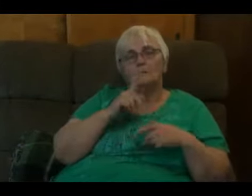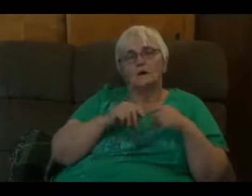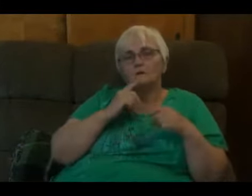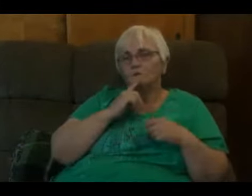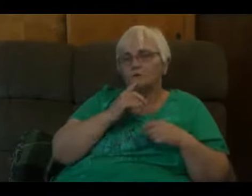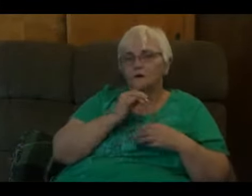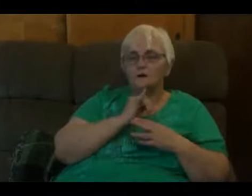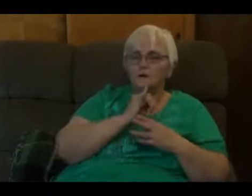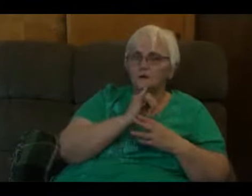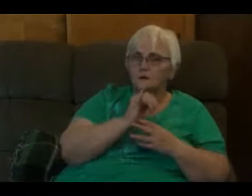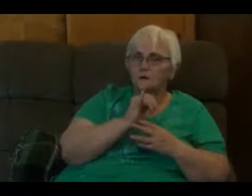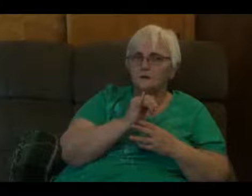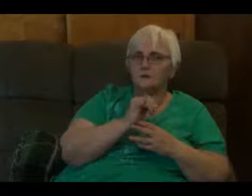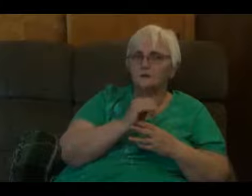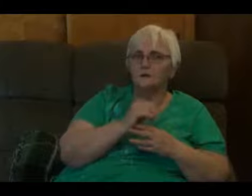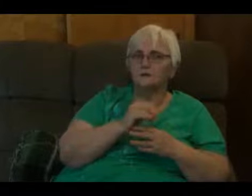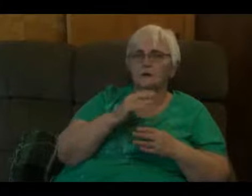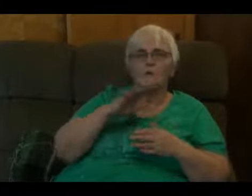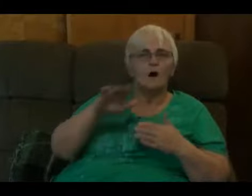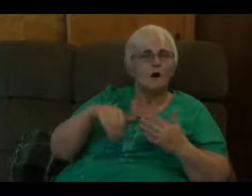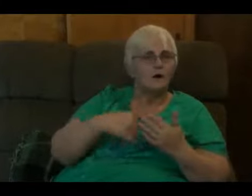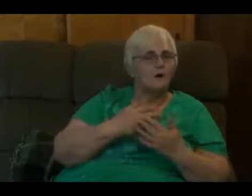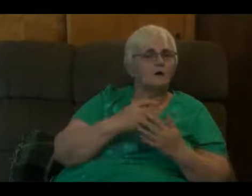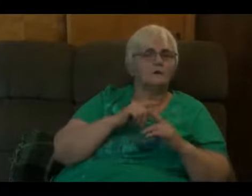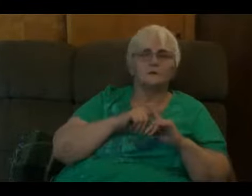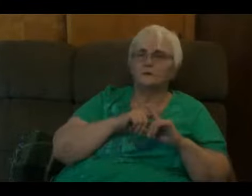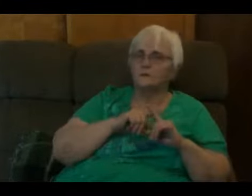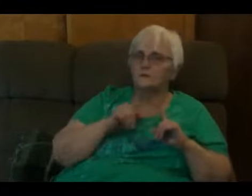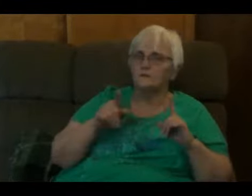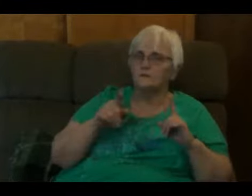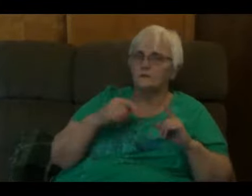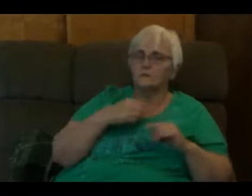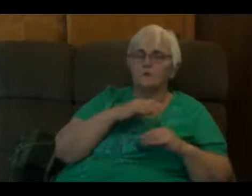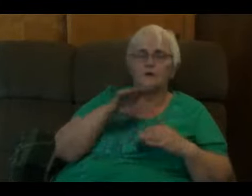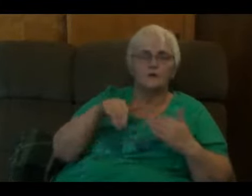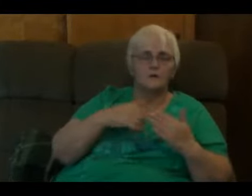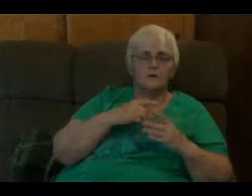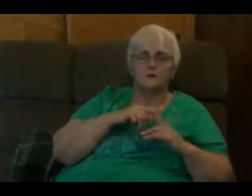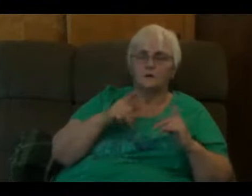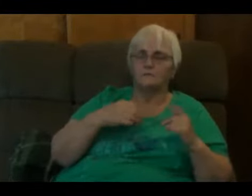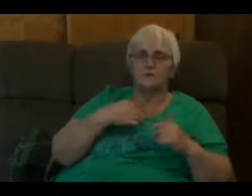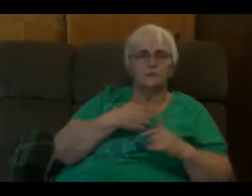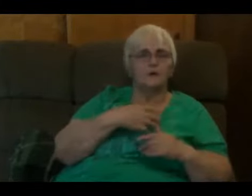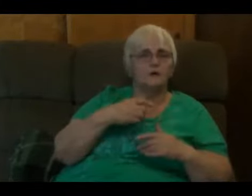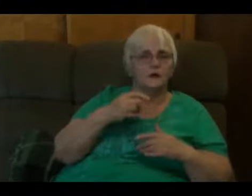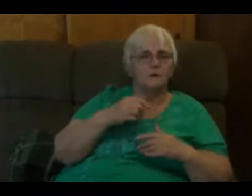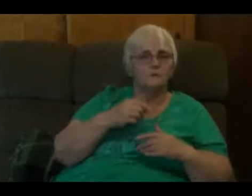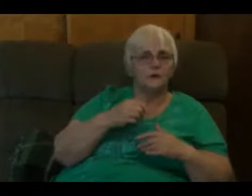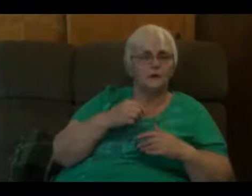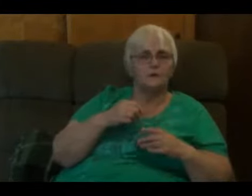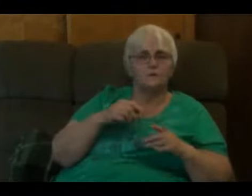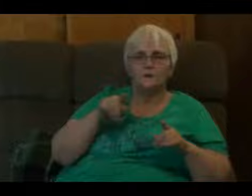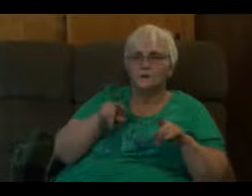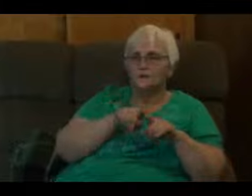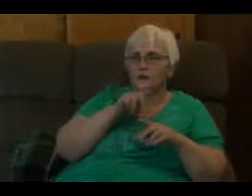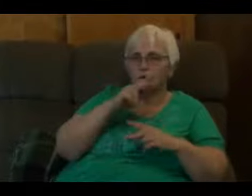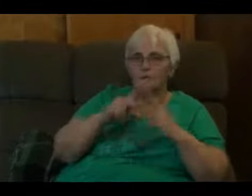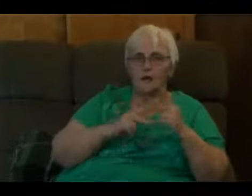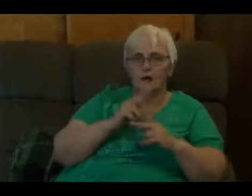is, you know, we're all different. And then we like being with like folks. That's why you have groups